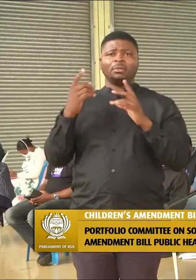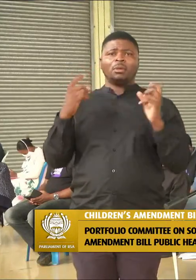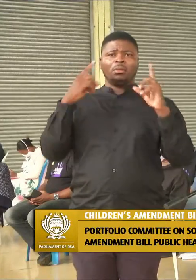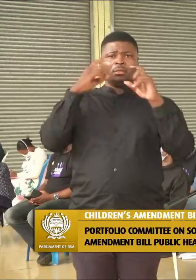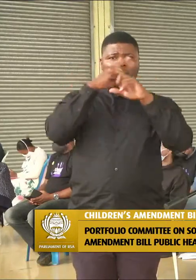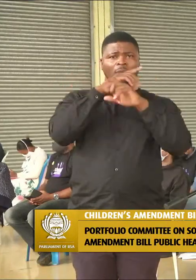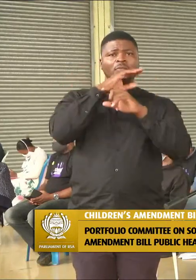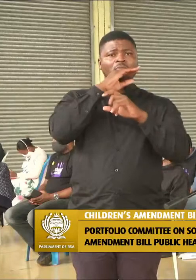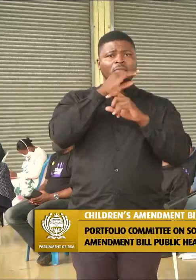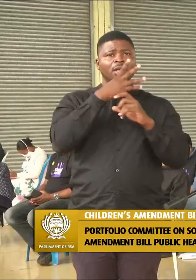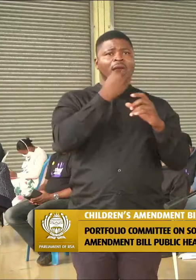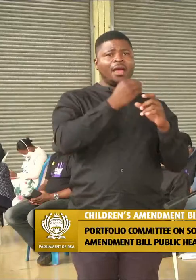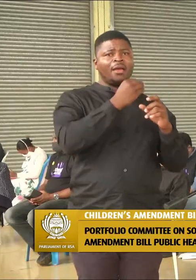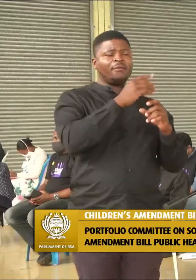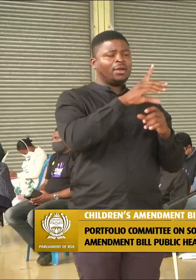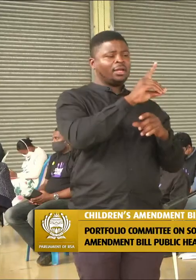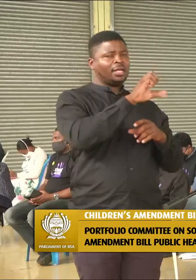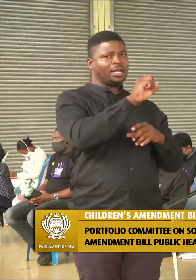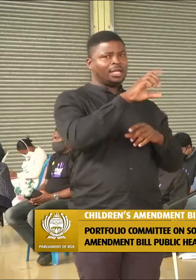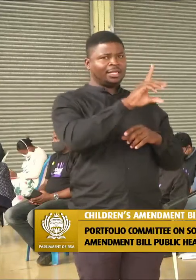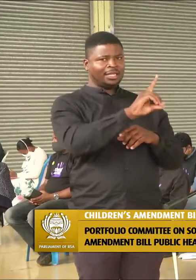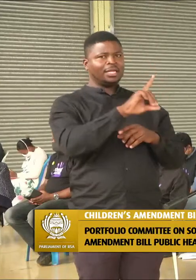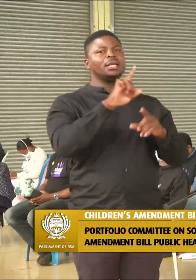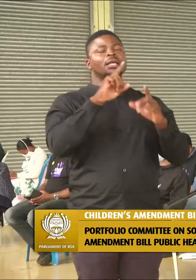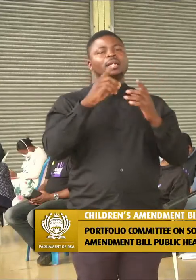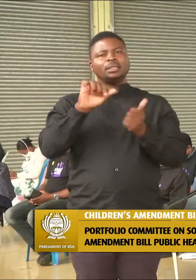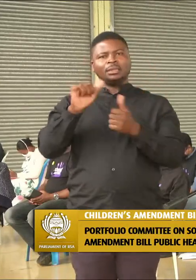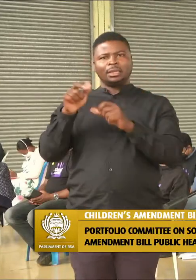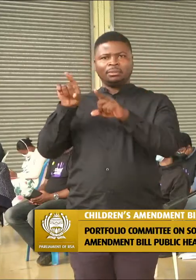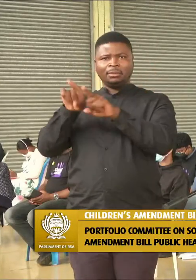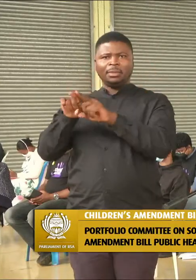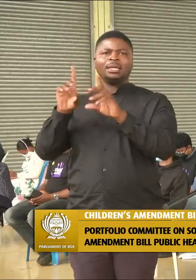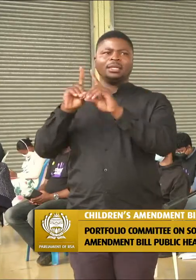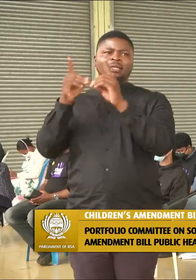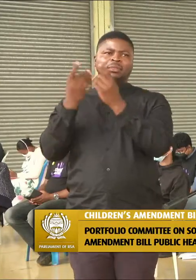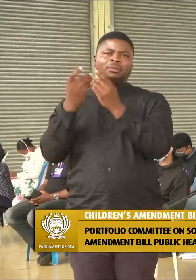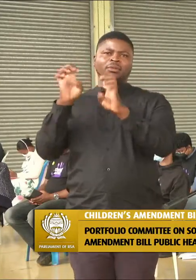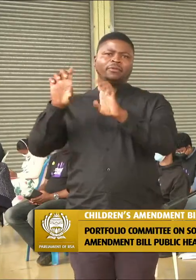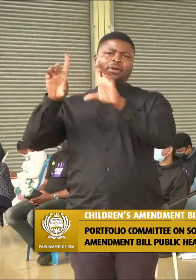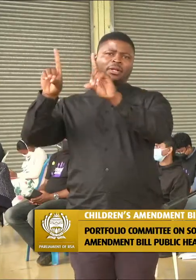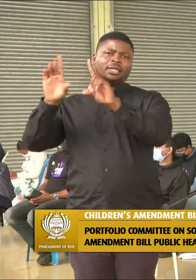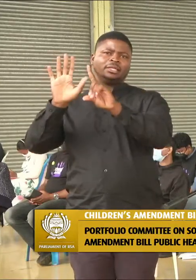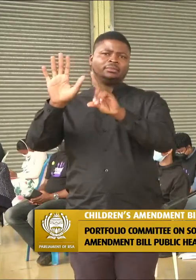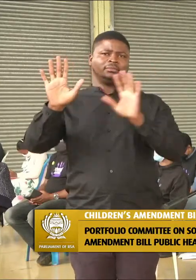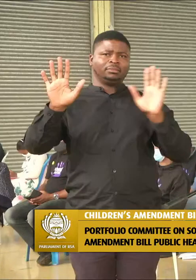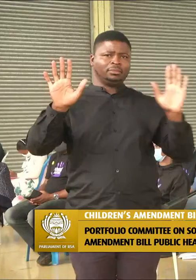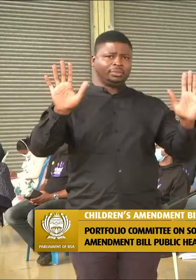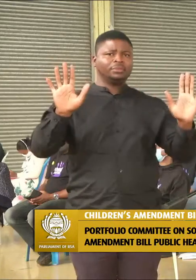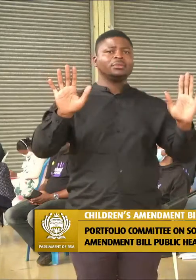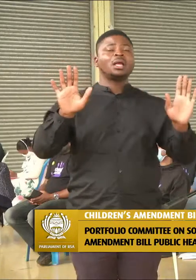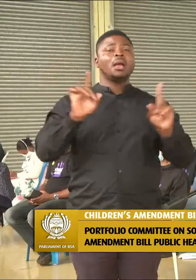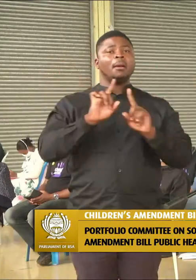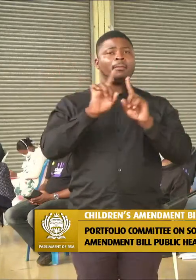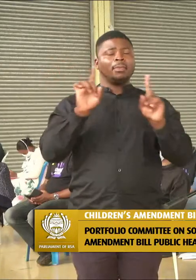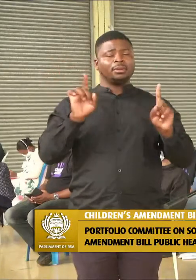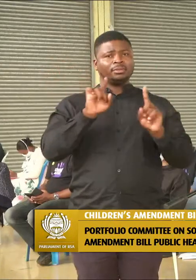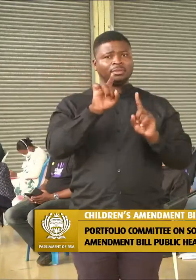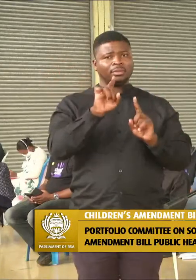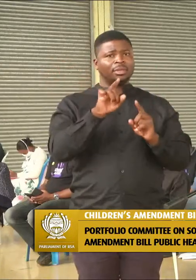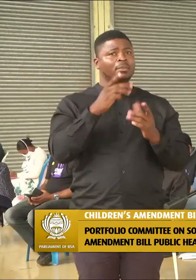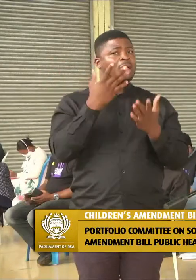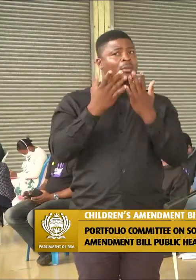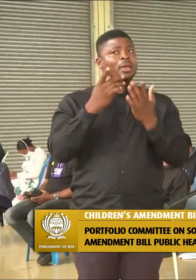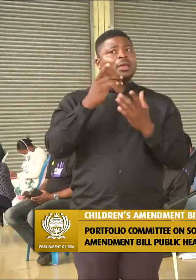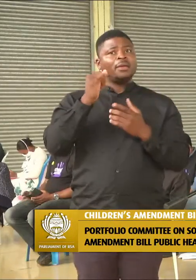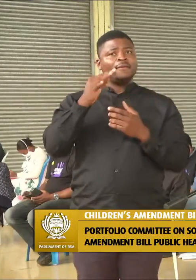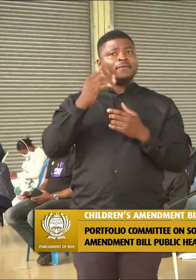kude contradiction encane but engaxabanisi iya ngokuthi nje udila ngendlela ecorrect yini ngoba masubona ukuthi sekune